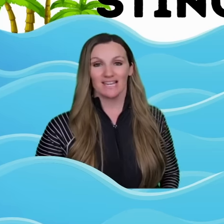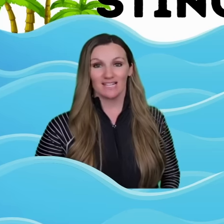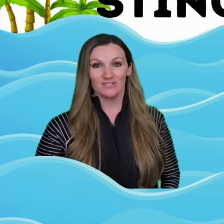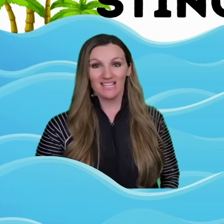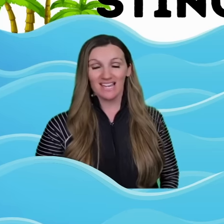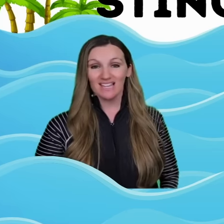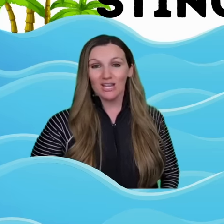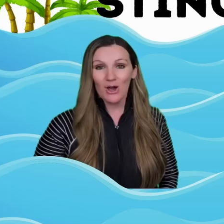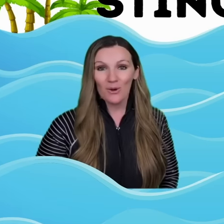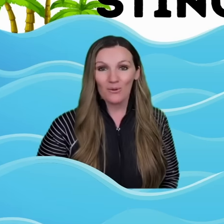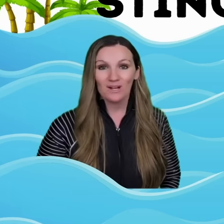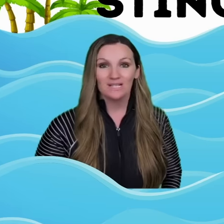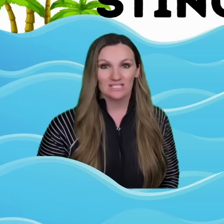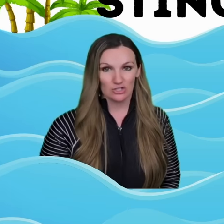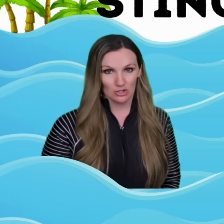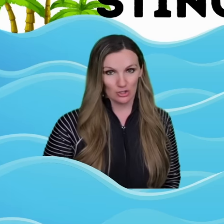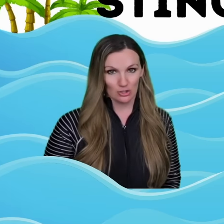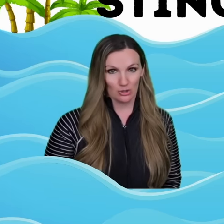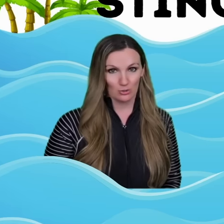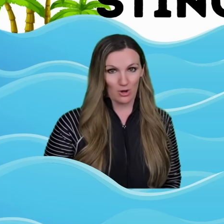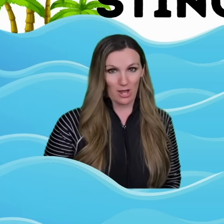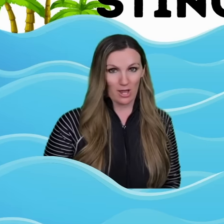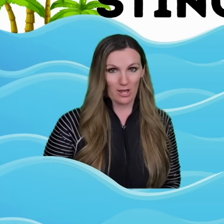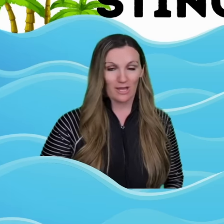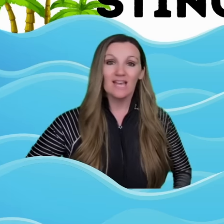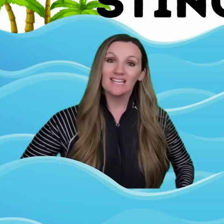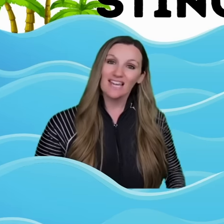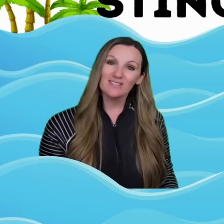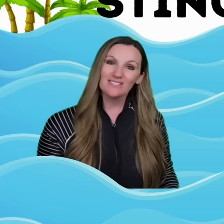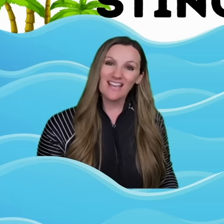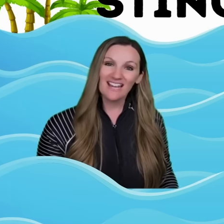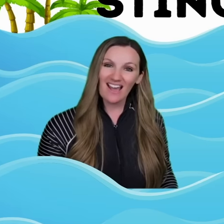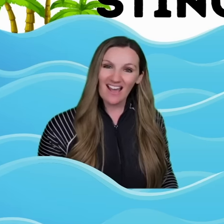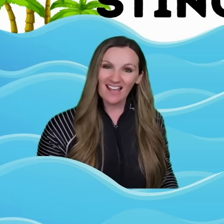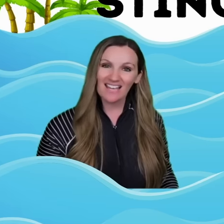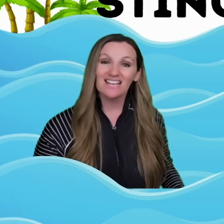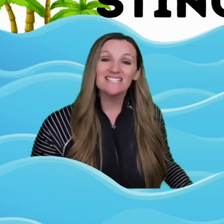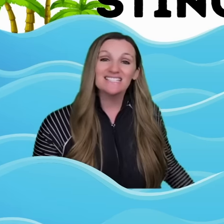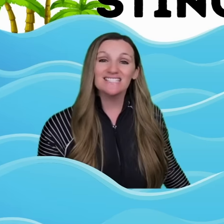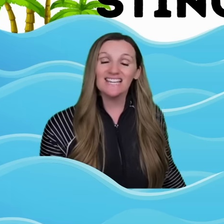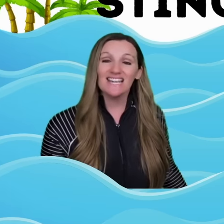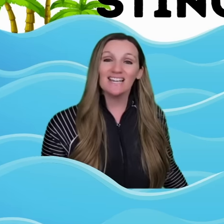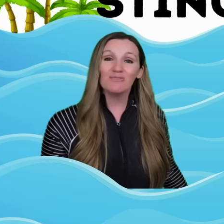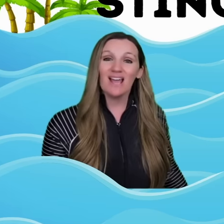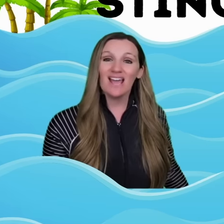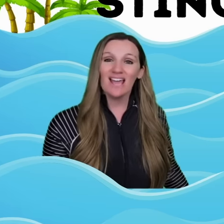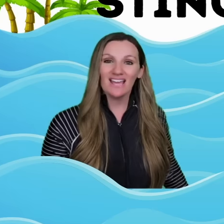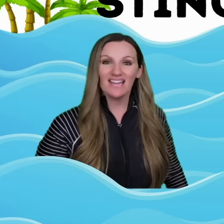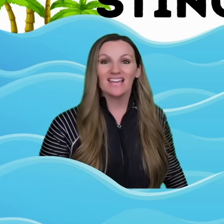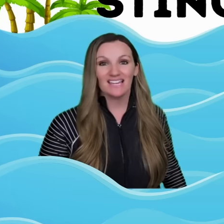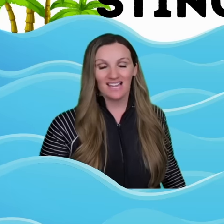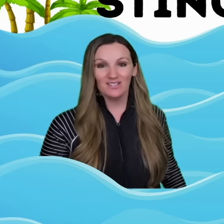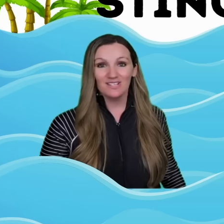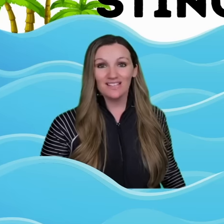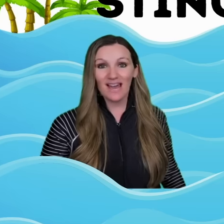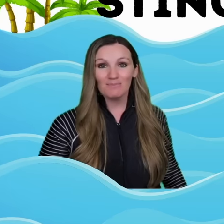say it low? Stingray. Can you say it high? Stingray. Can you clap it?